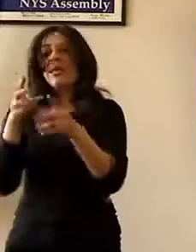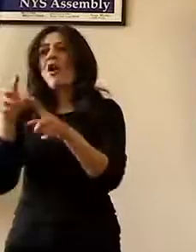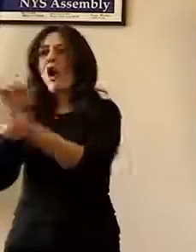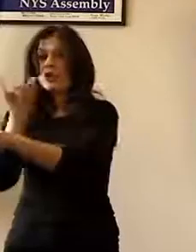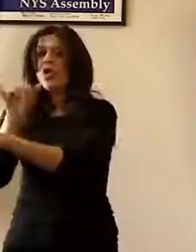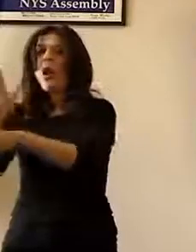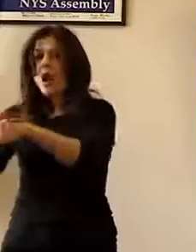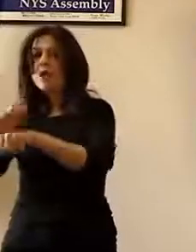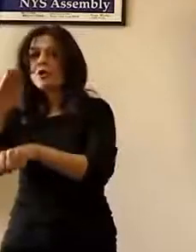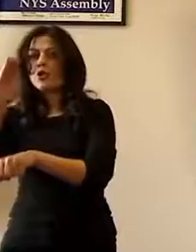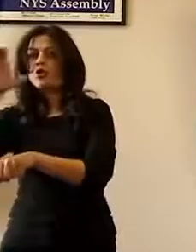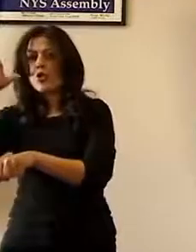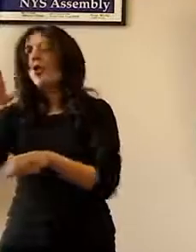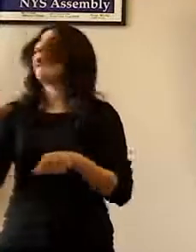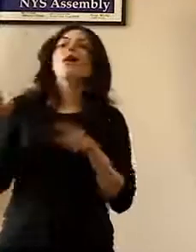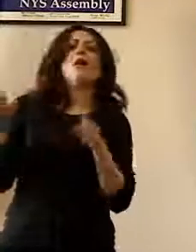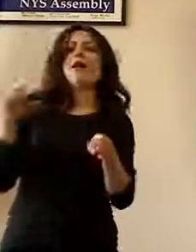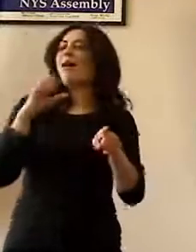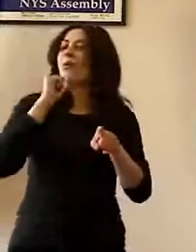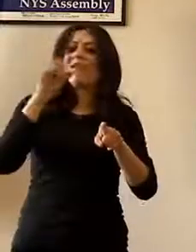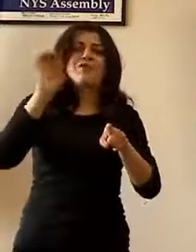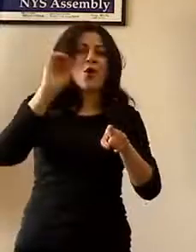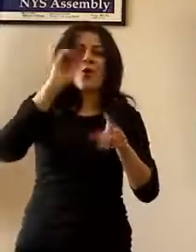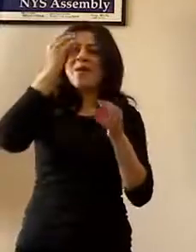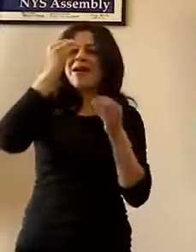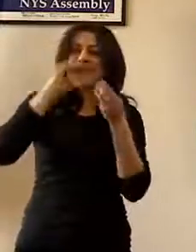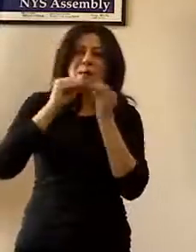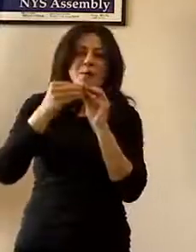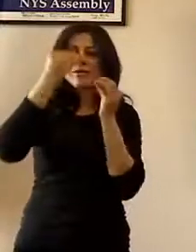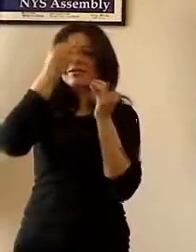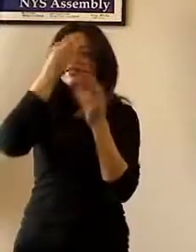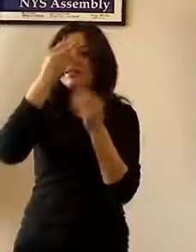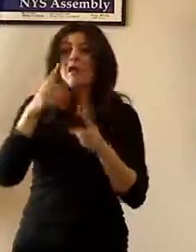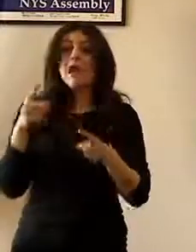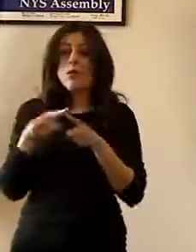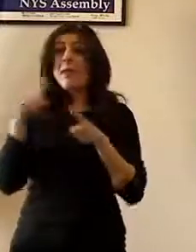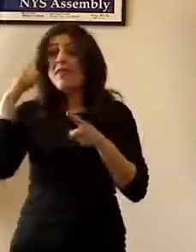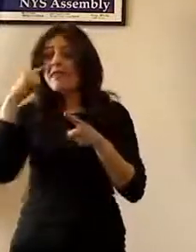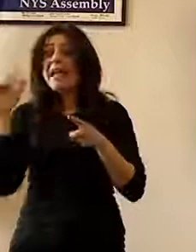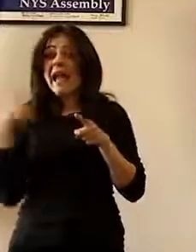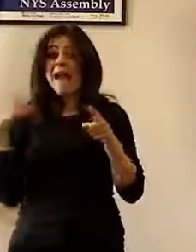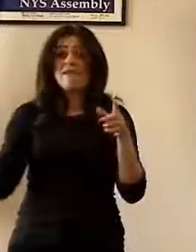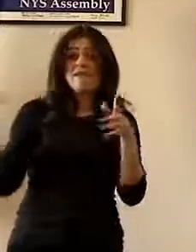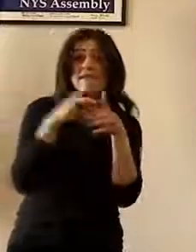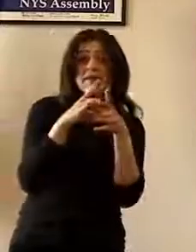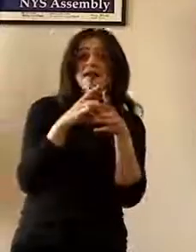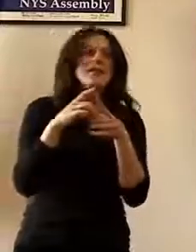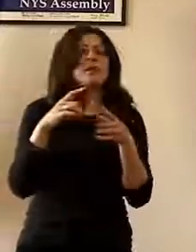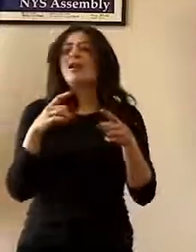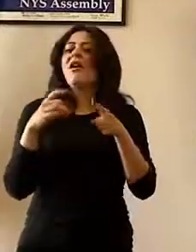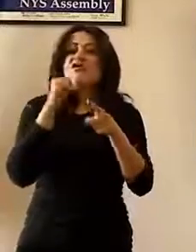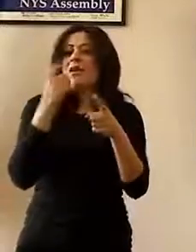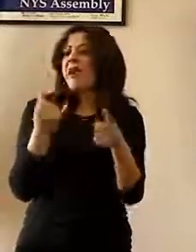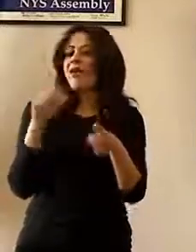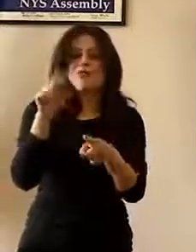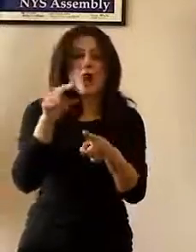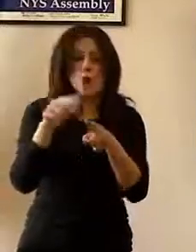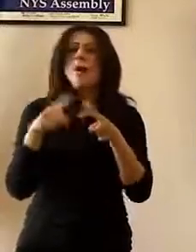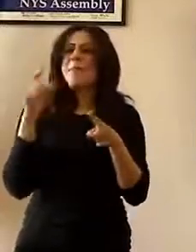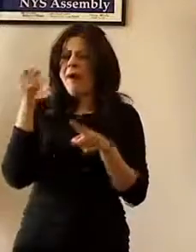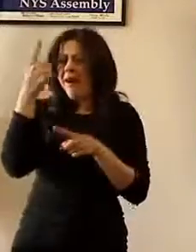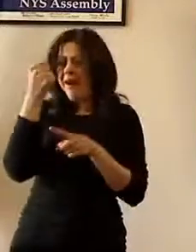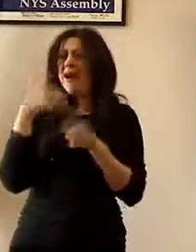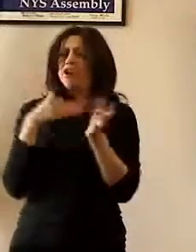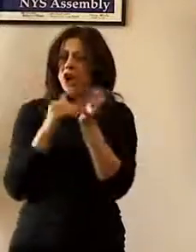we do not believe that there is a causal link, but all that is being studied as we speak. Okay, so we did get a question from